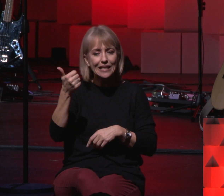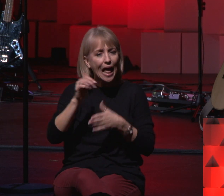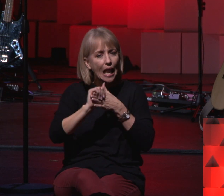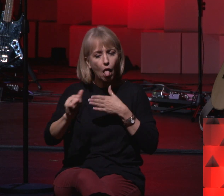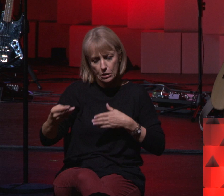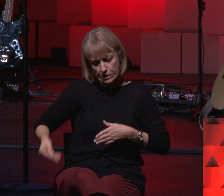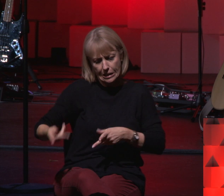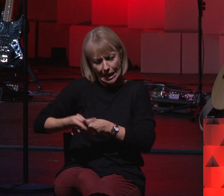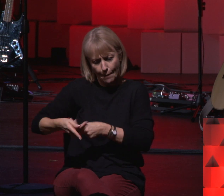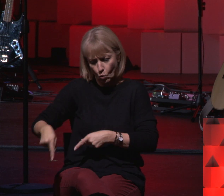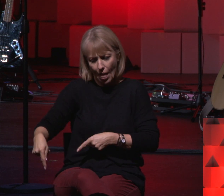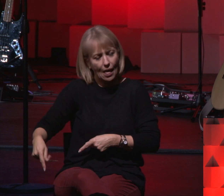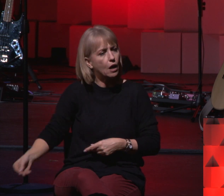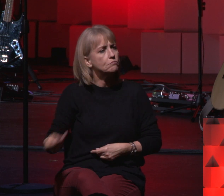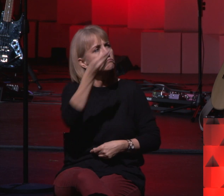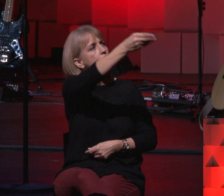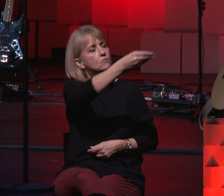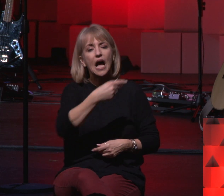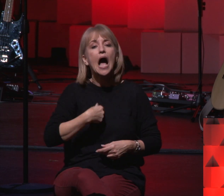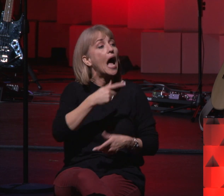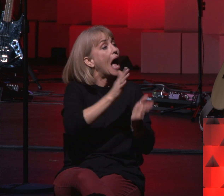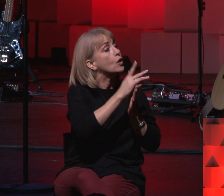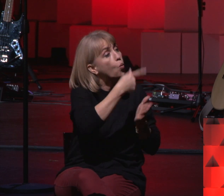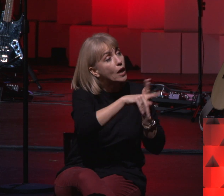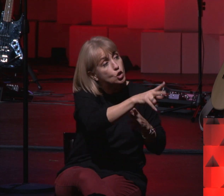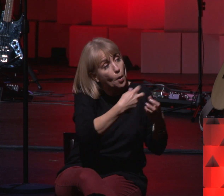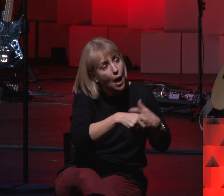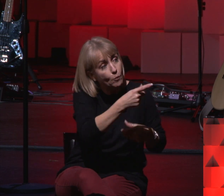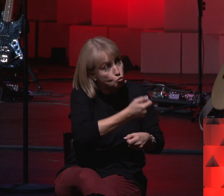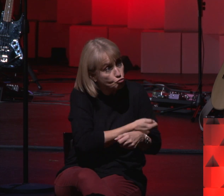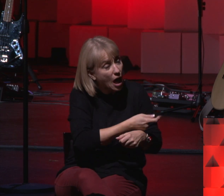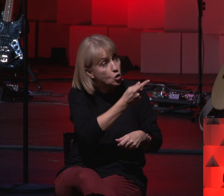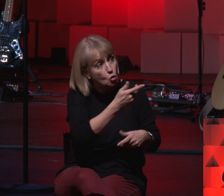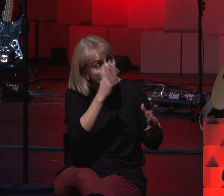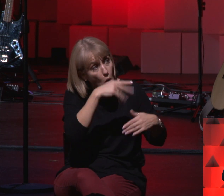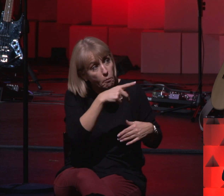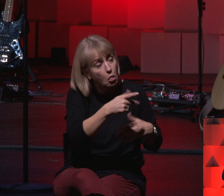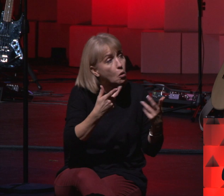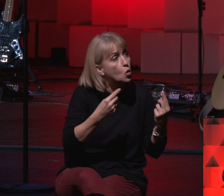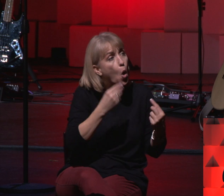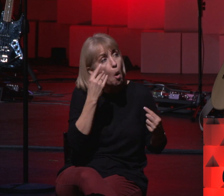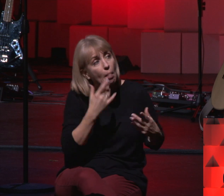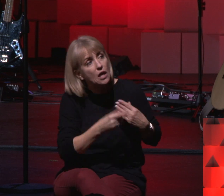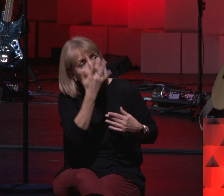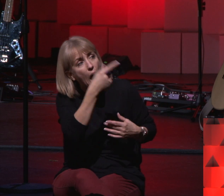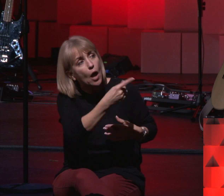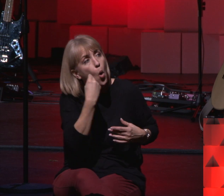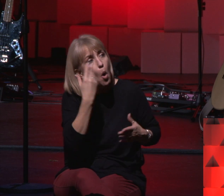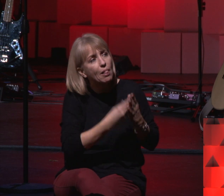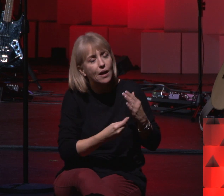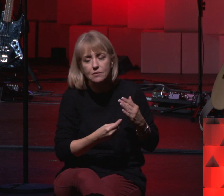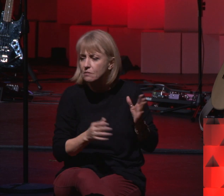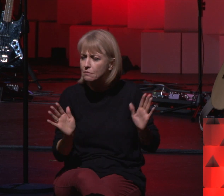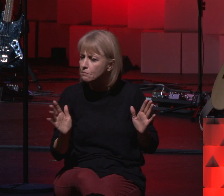person. Instead of just saying, what's your problem? What did you do to get here? And all those things, the concern that you might have, but are you